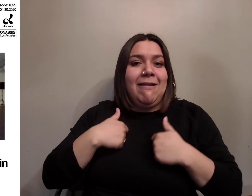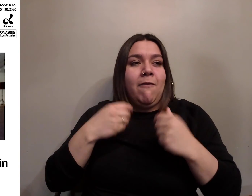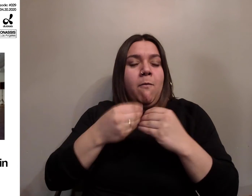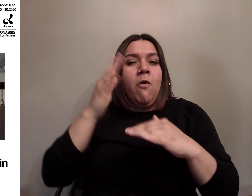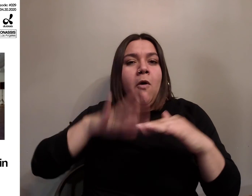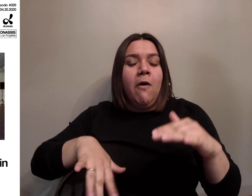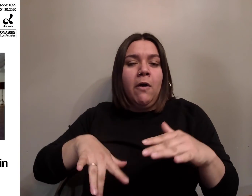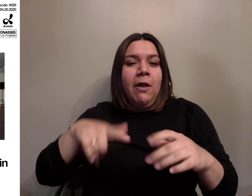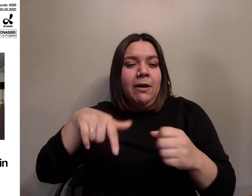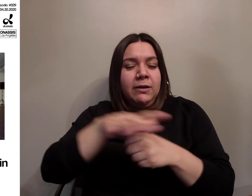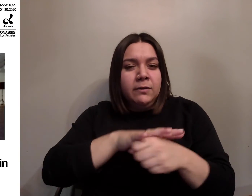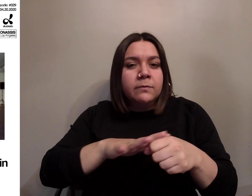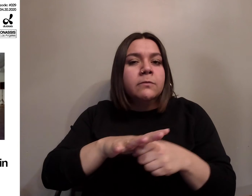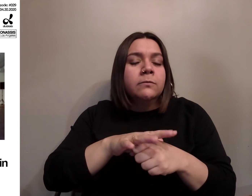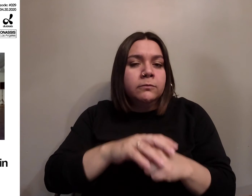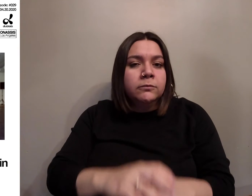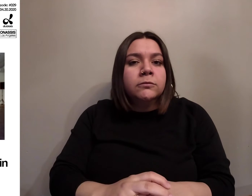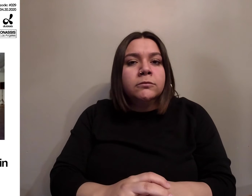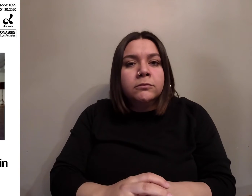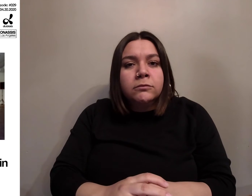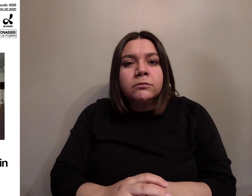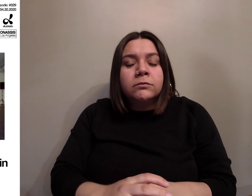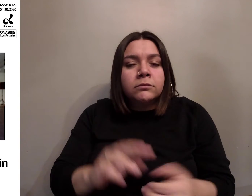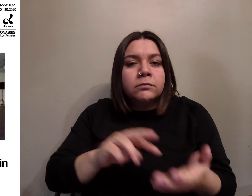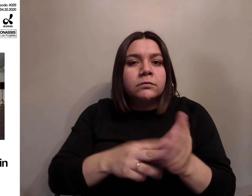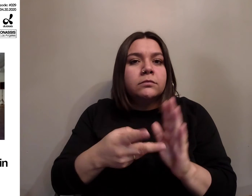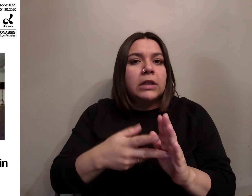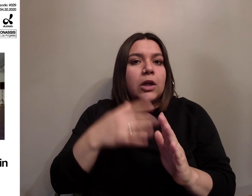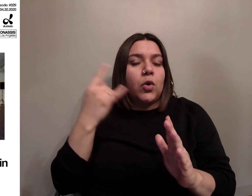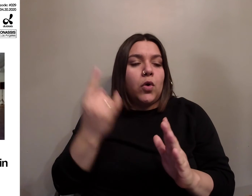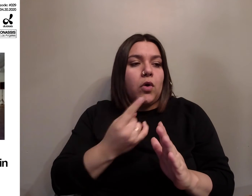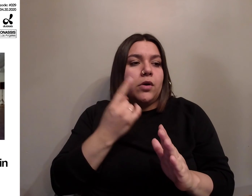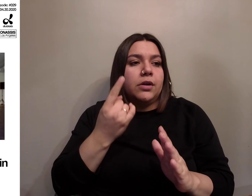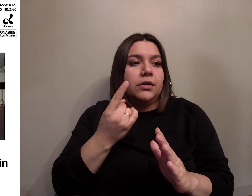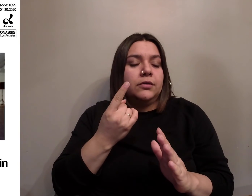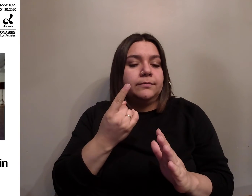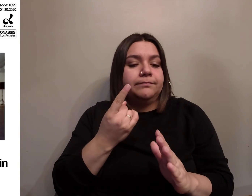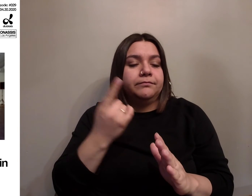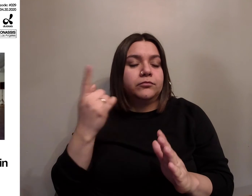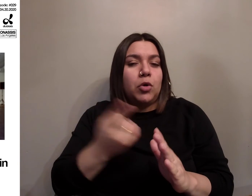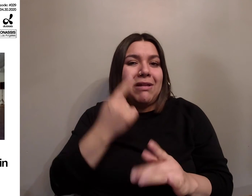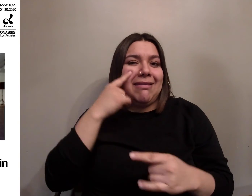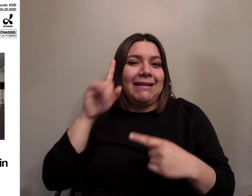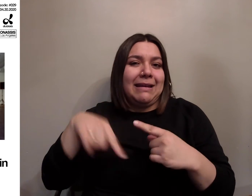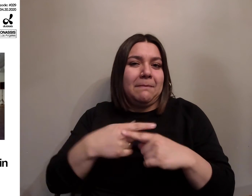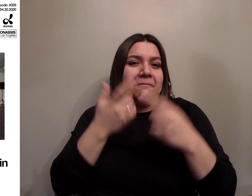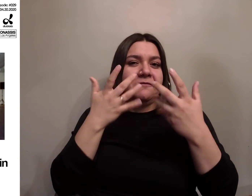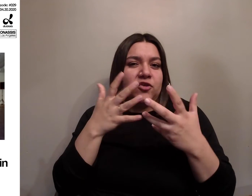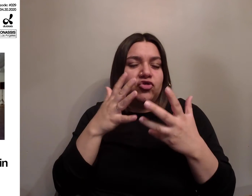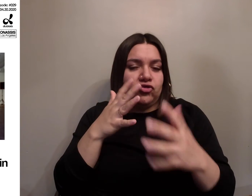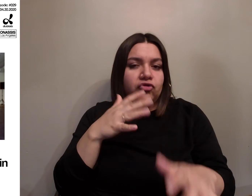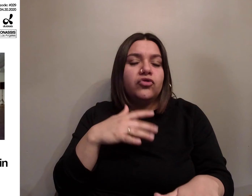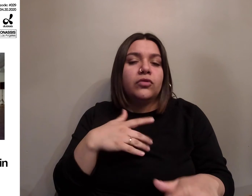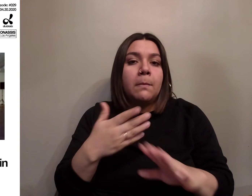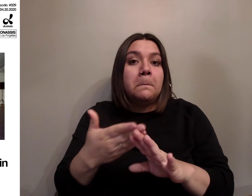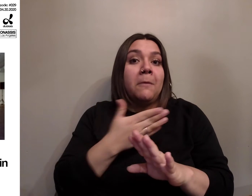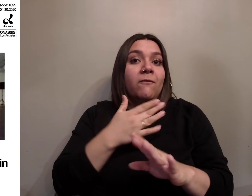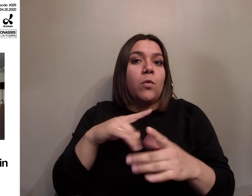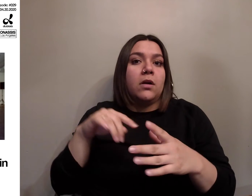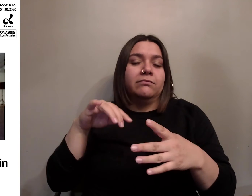one such rewrite? Yes, absolutely. I would love to read it to you,